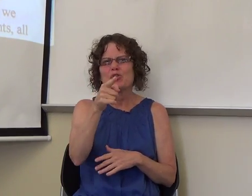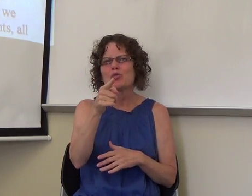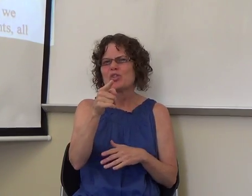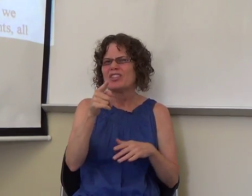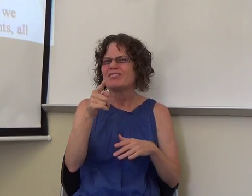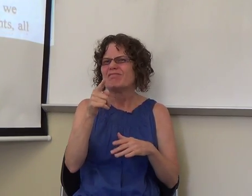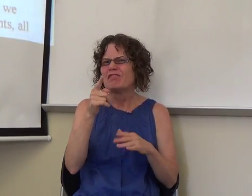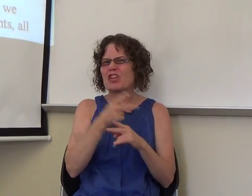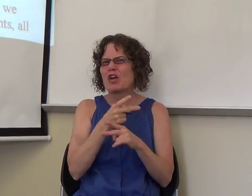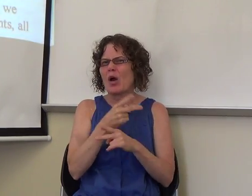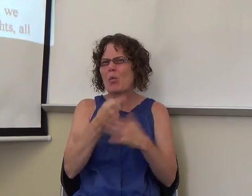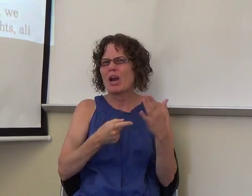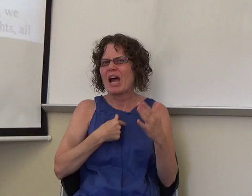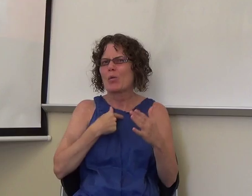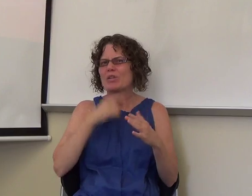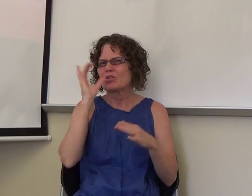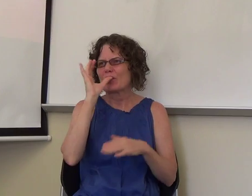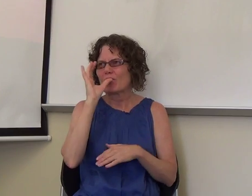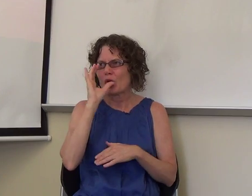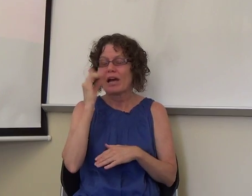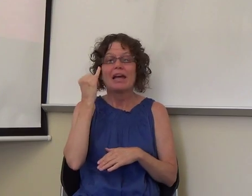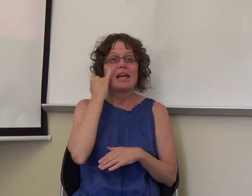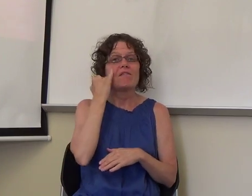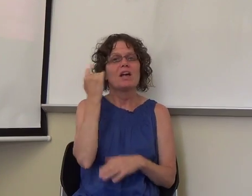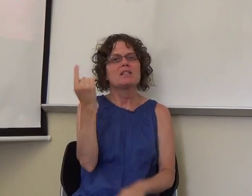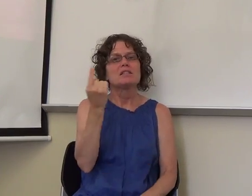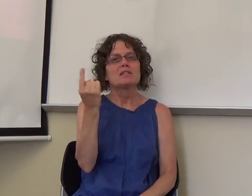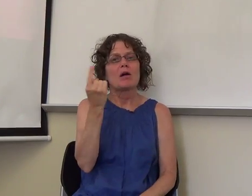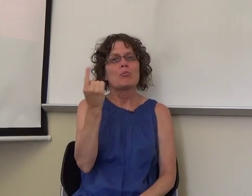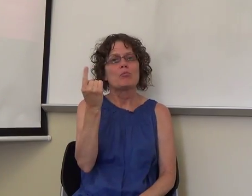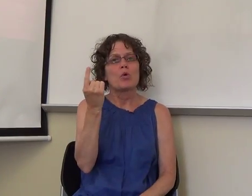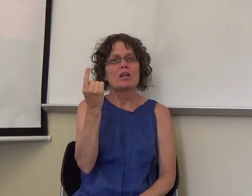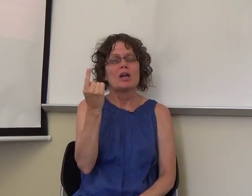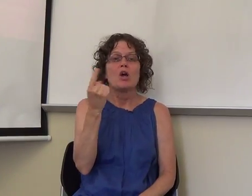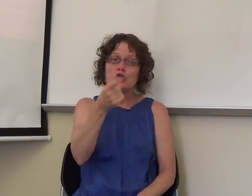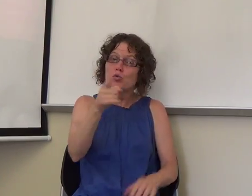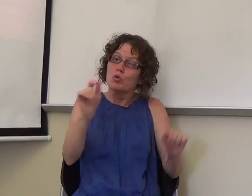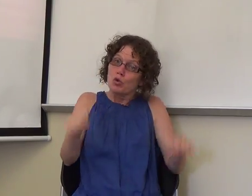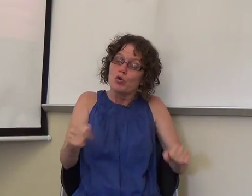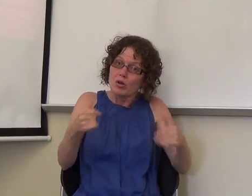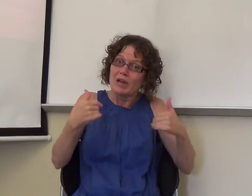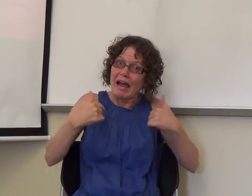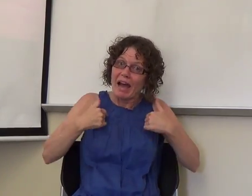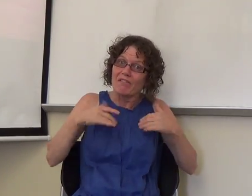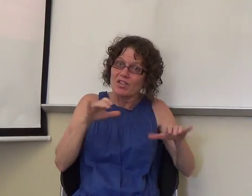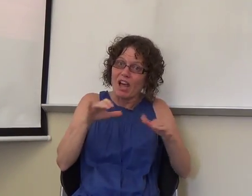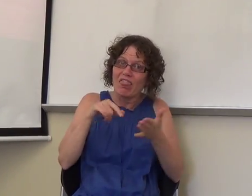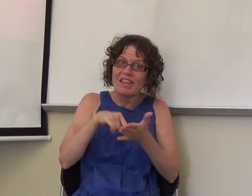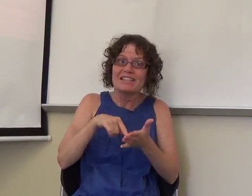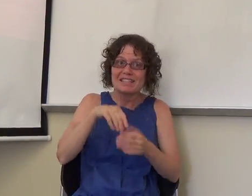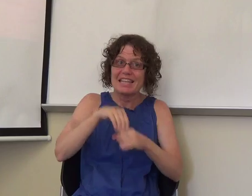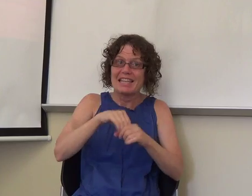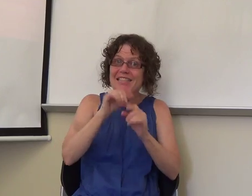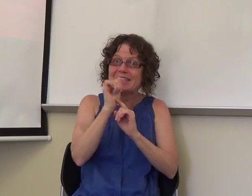for. If somebody had, you could have done this, in other words, in 10 minutes if you'd known this trick,